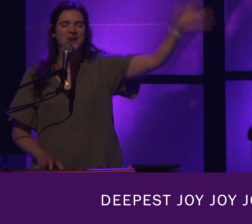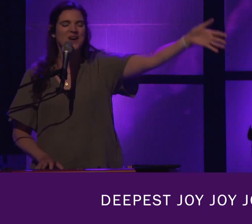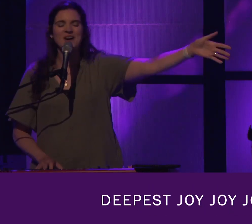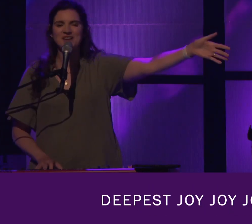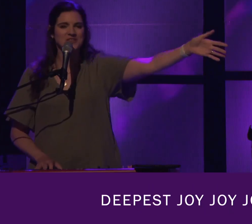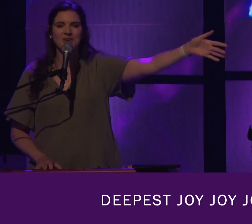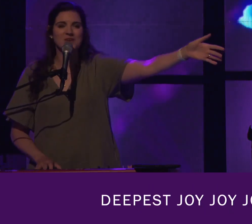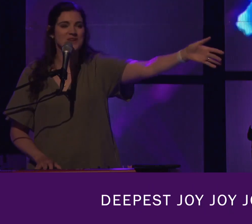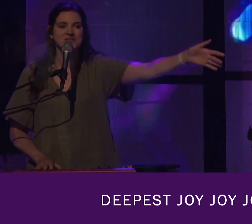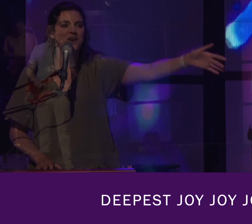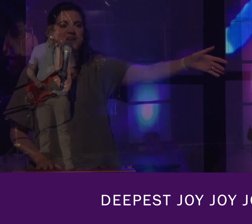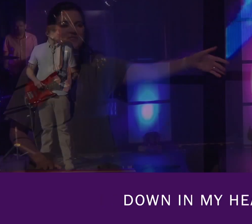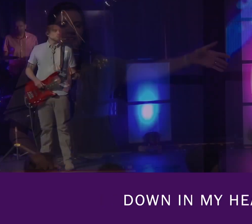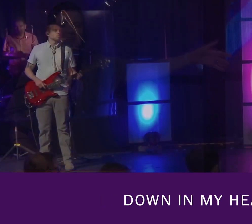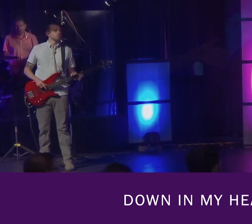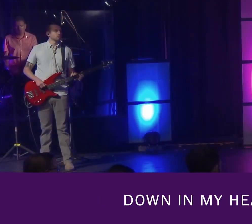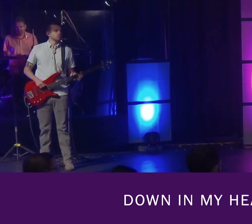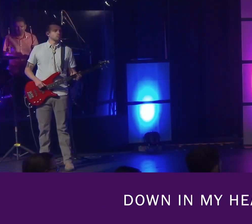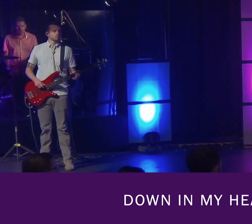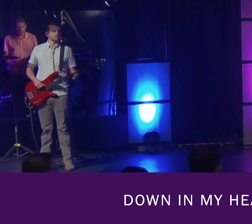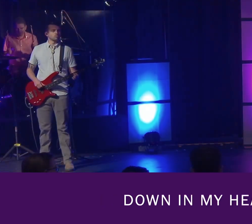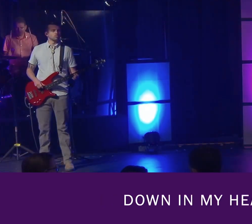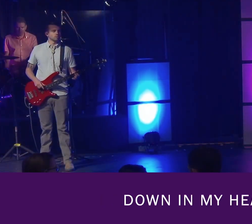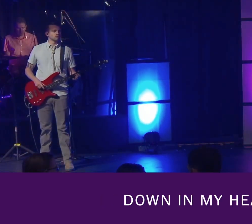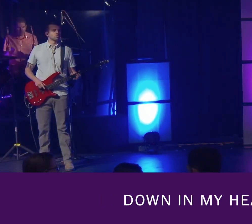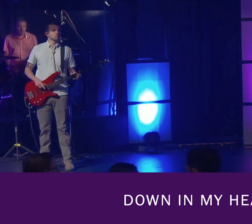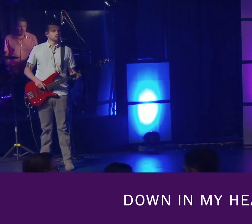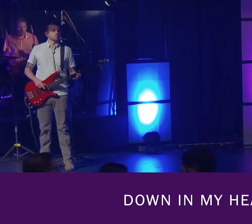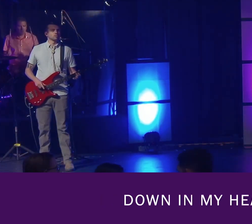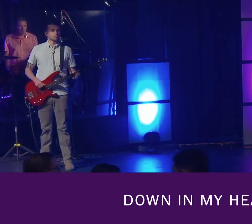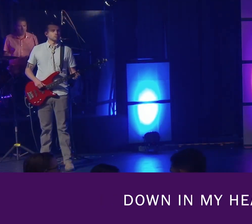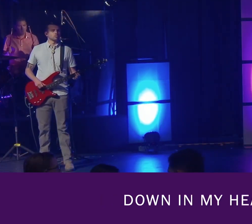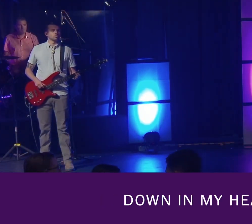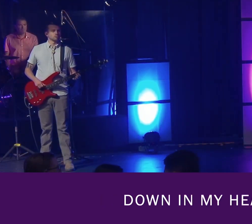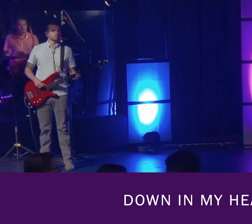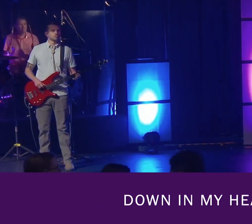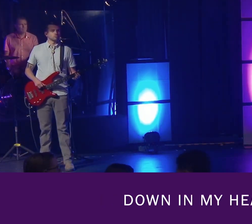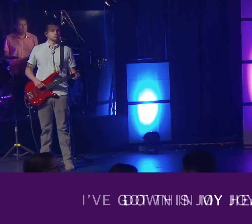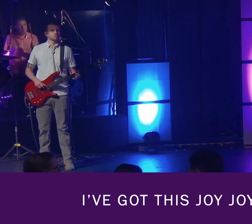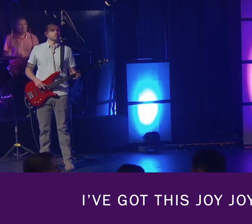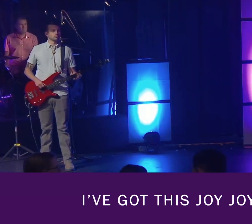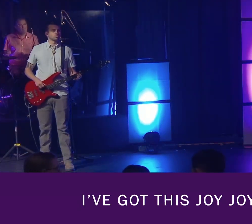This joy, joy, joy, joy down in my heart.